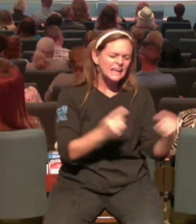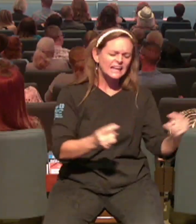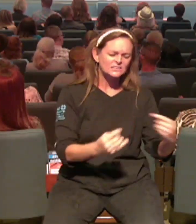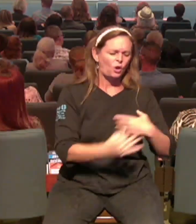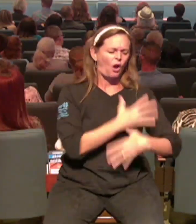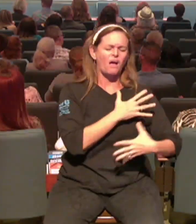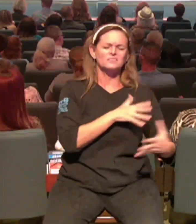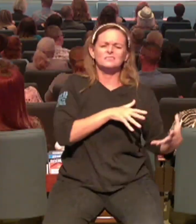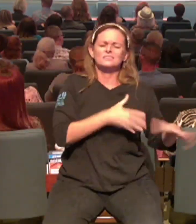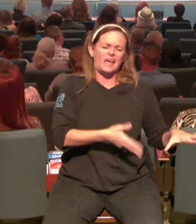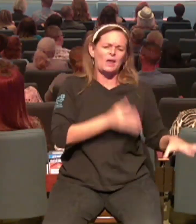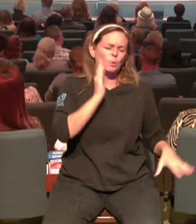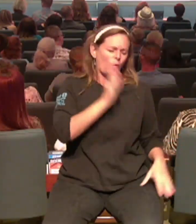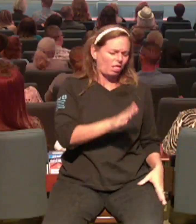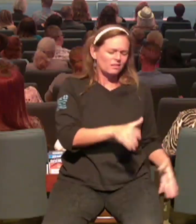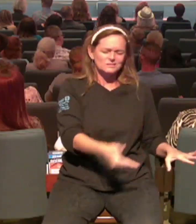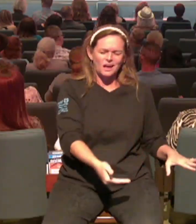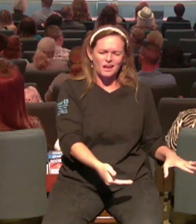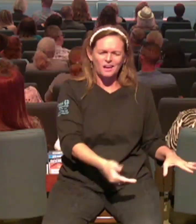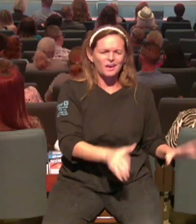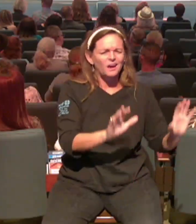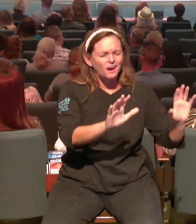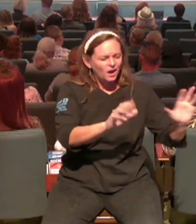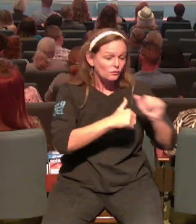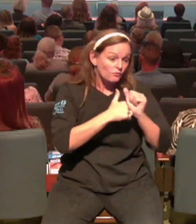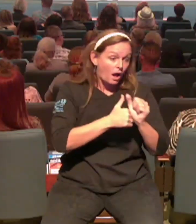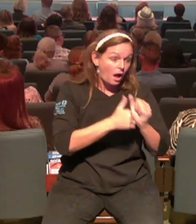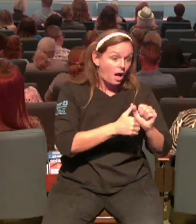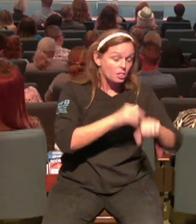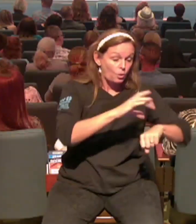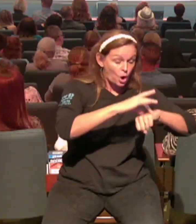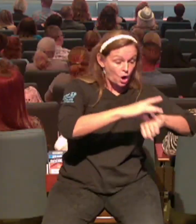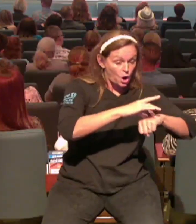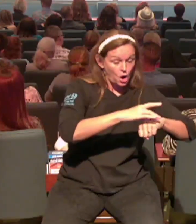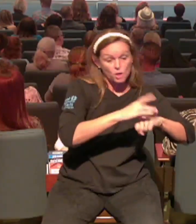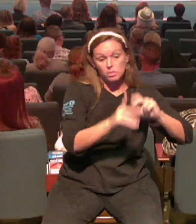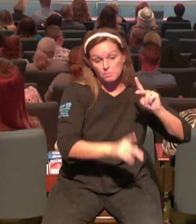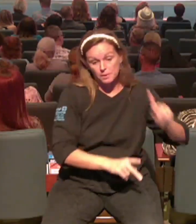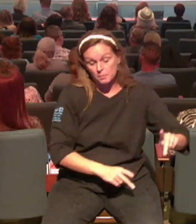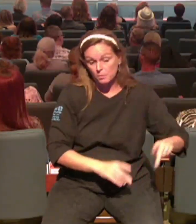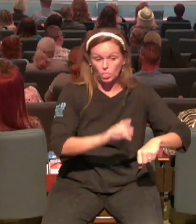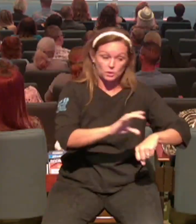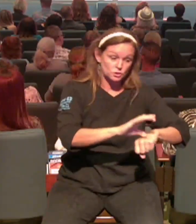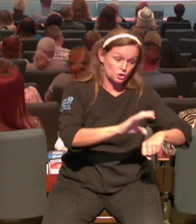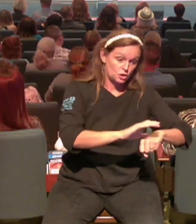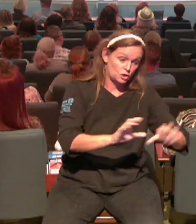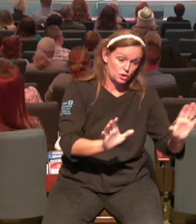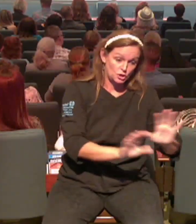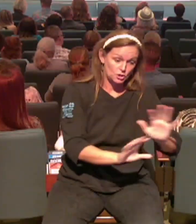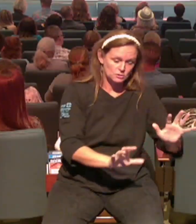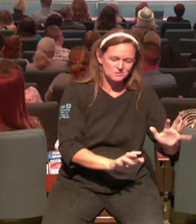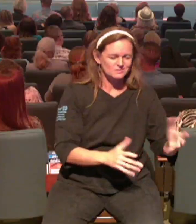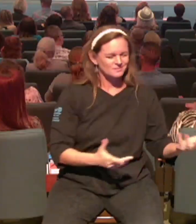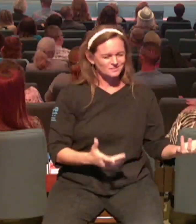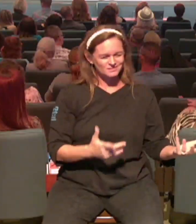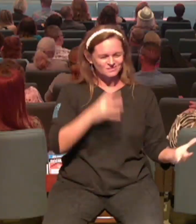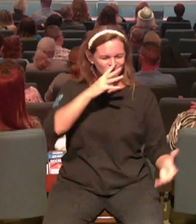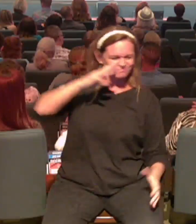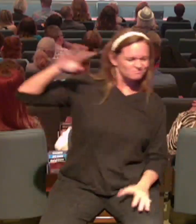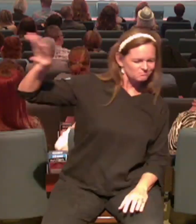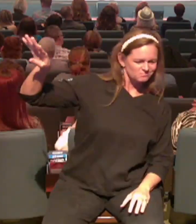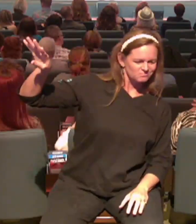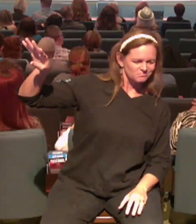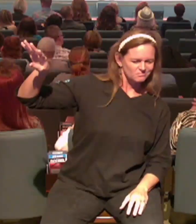the ways of the present world and its spiritual ruler, and this ruler continues to work in people who refuse to obey God. That was the